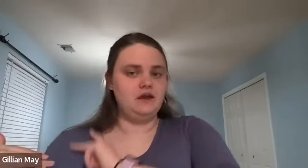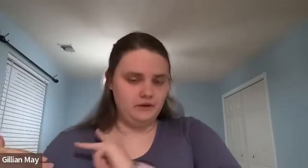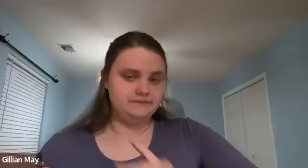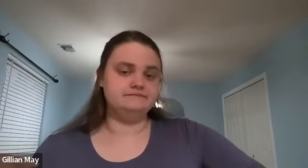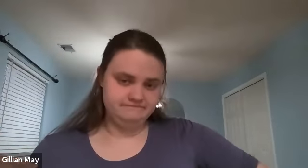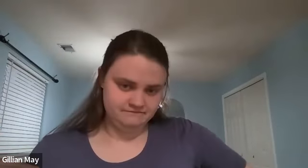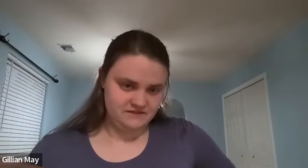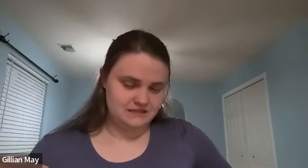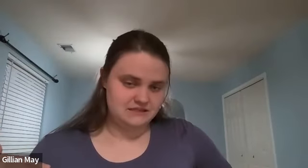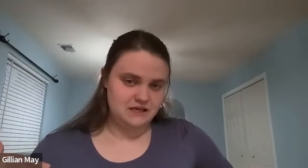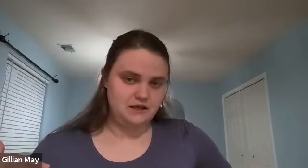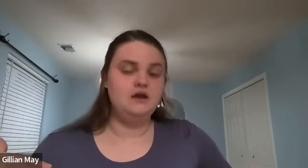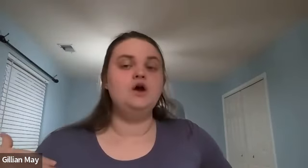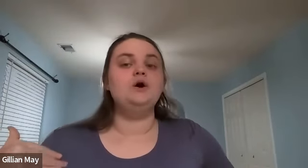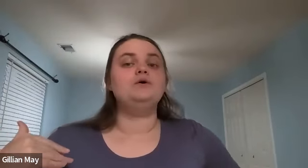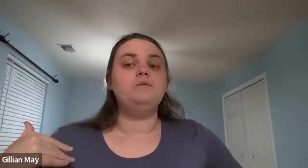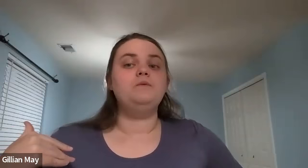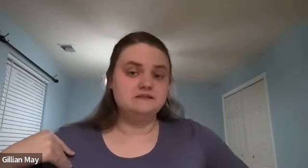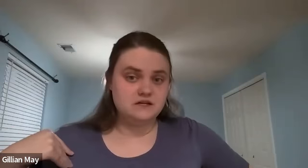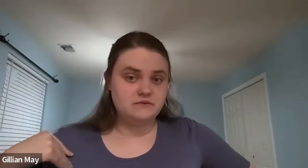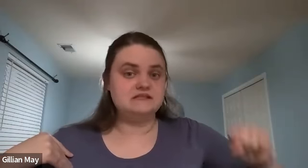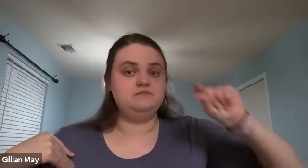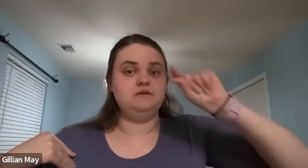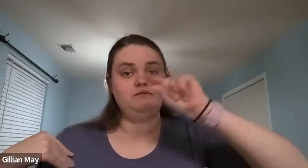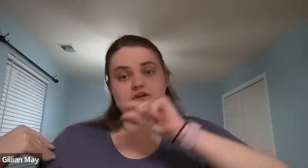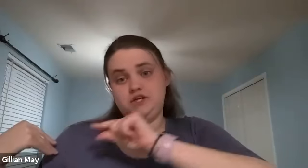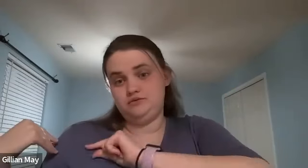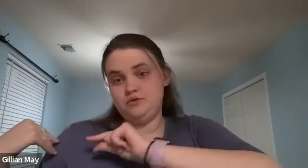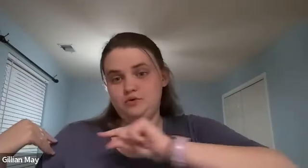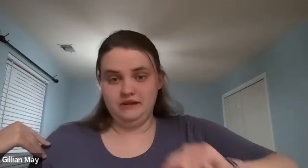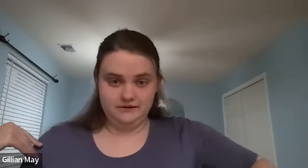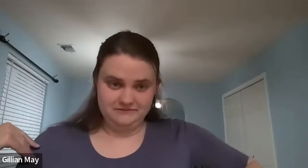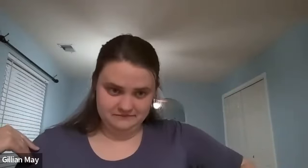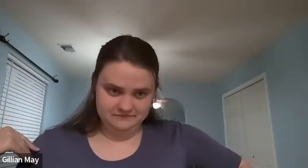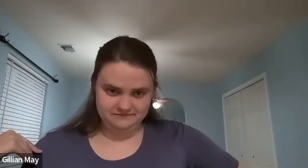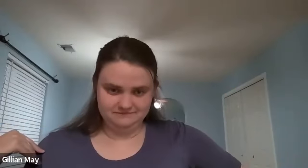Queen. That's King. Queen is going to be the same thing, but with a Q. Queen.